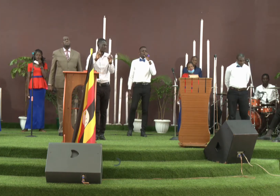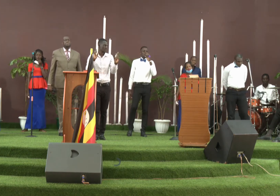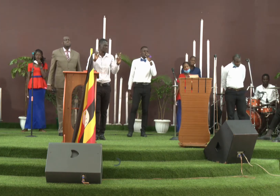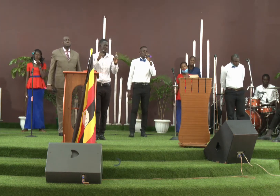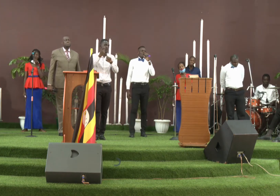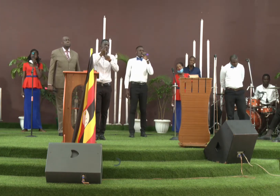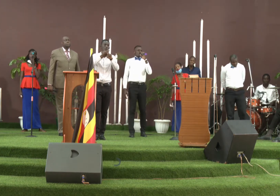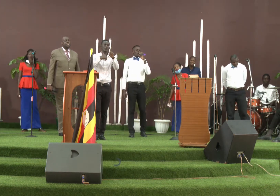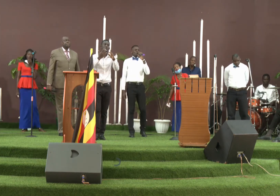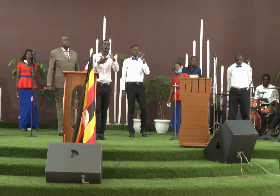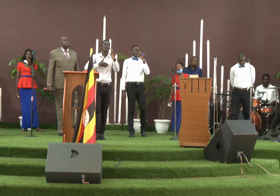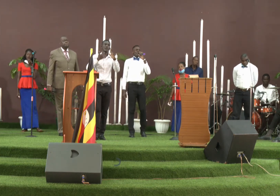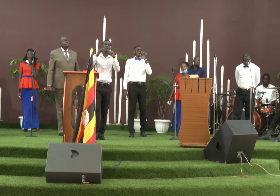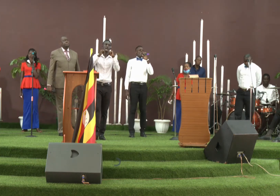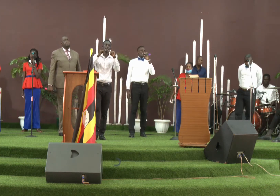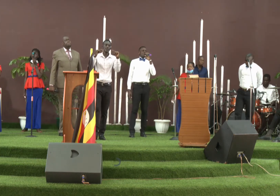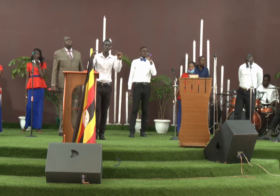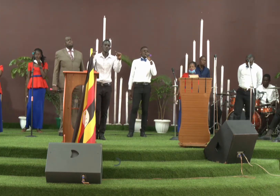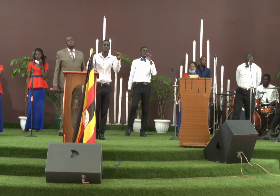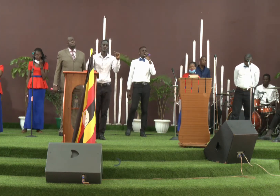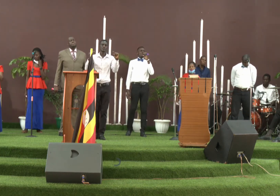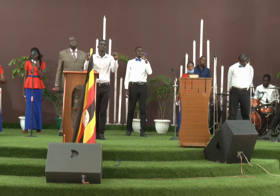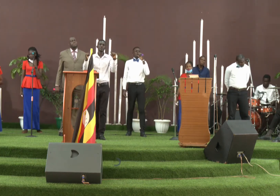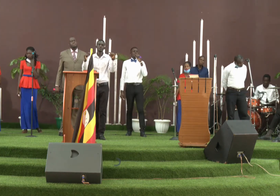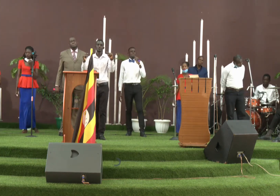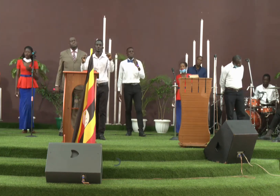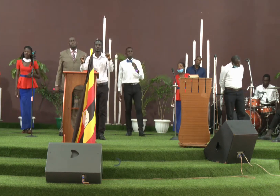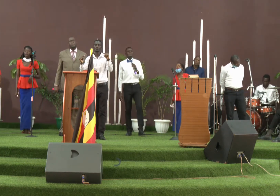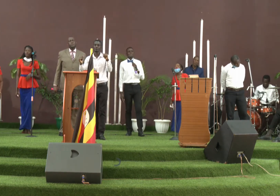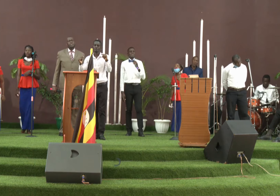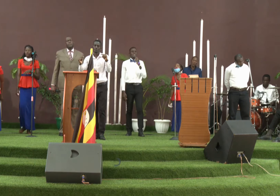deliverance from my enemies